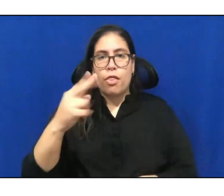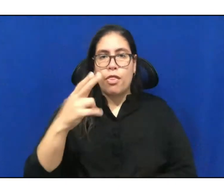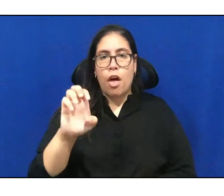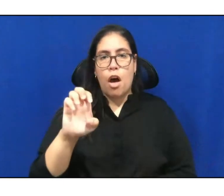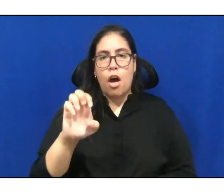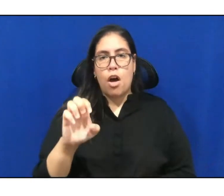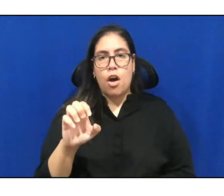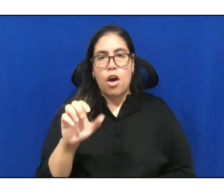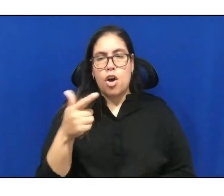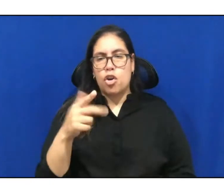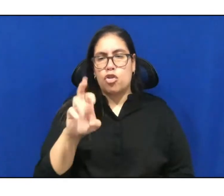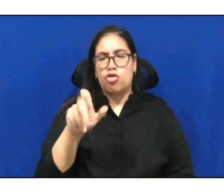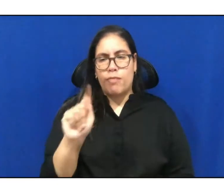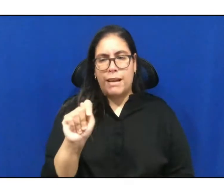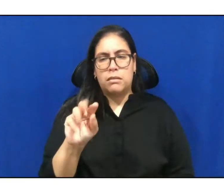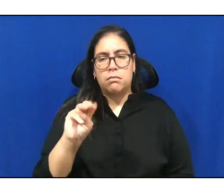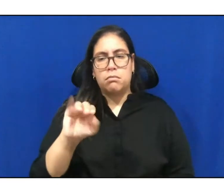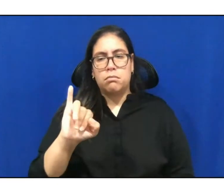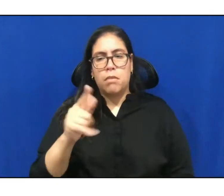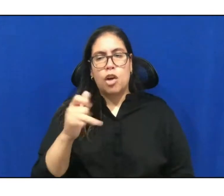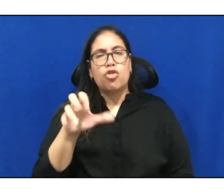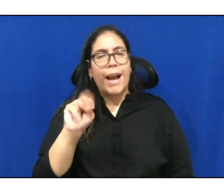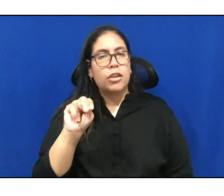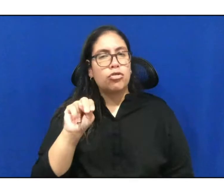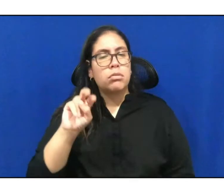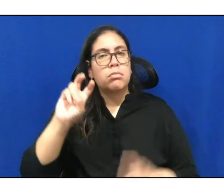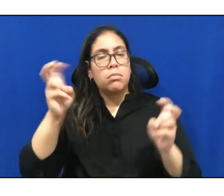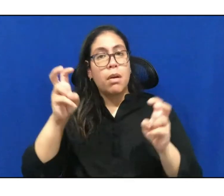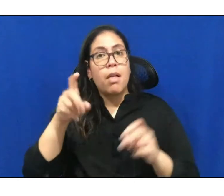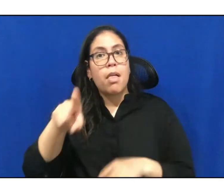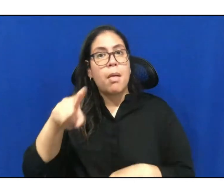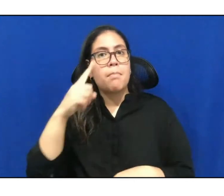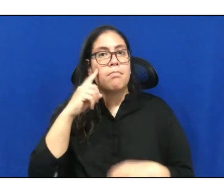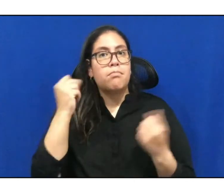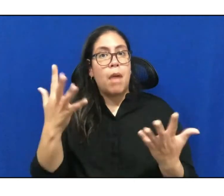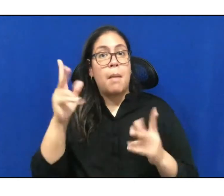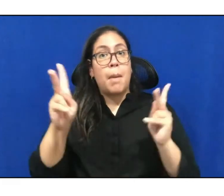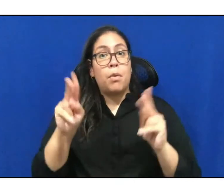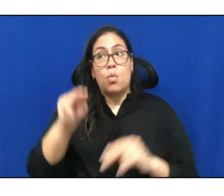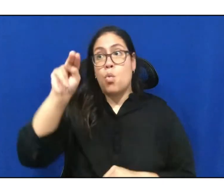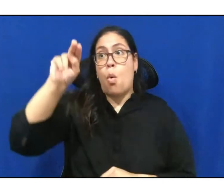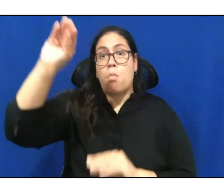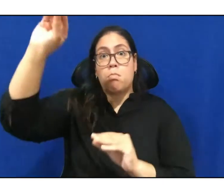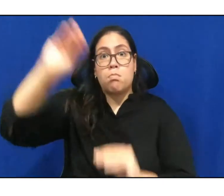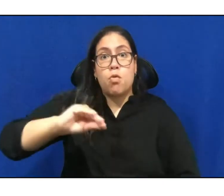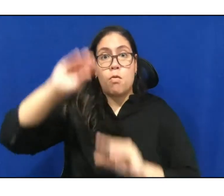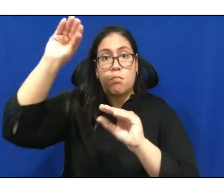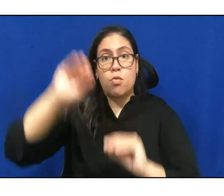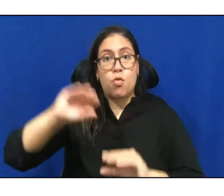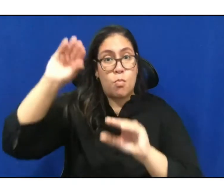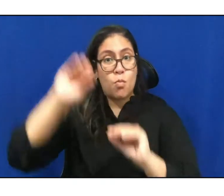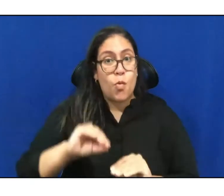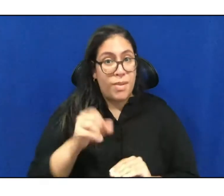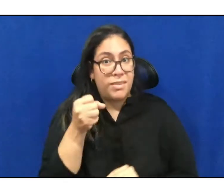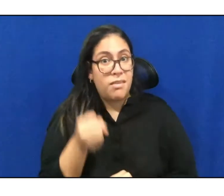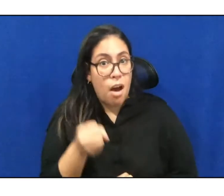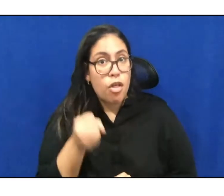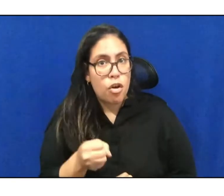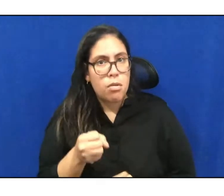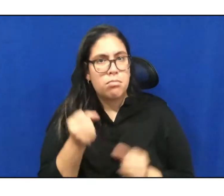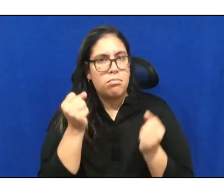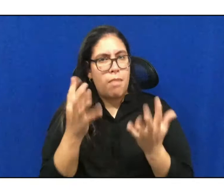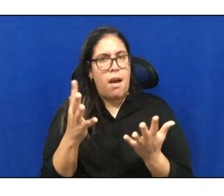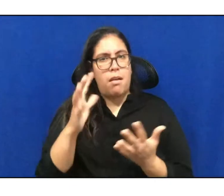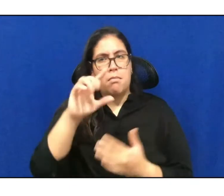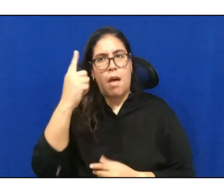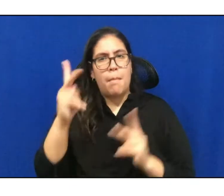thought a lot about Southern roots, have thought a lot about people's roots. And could you talk